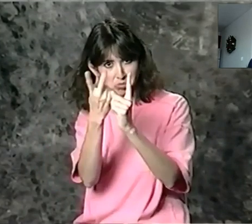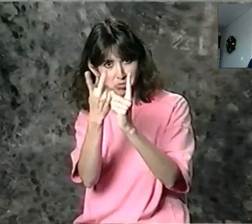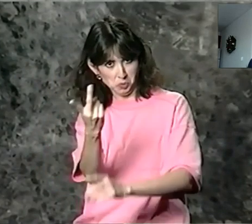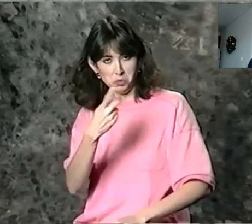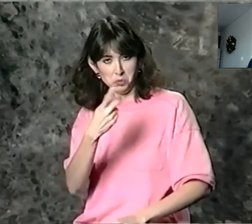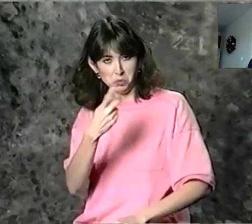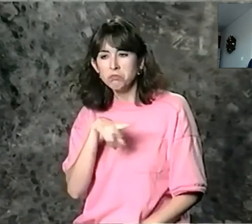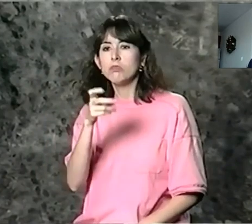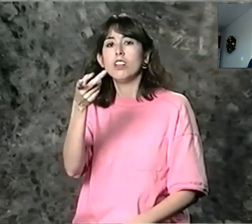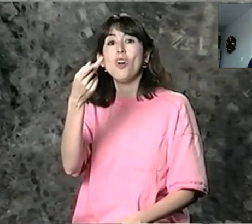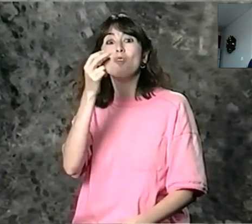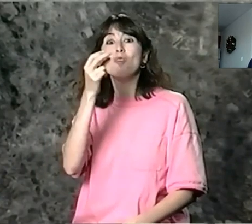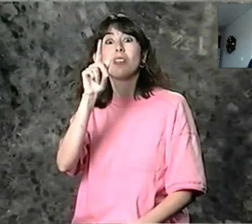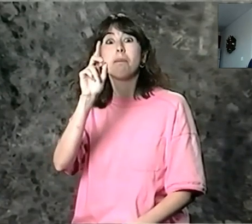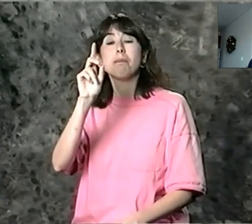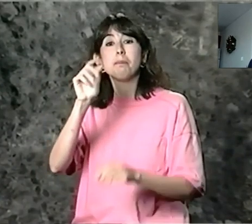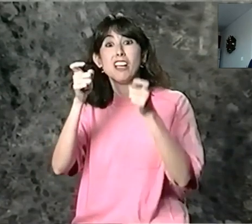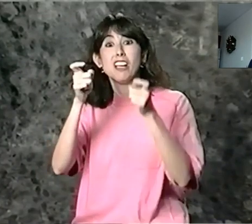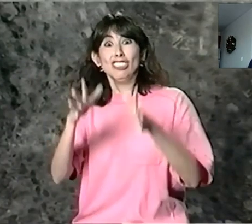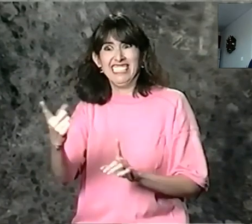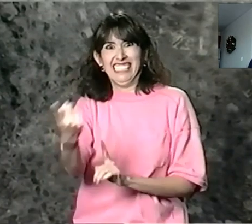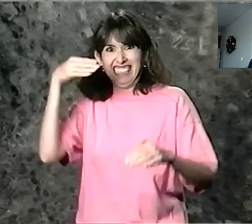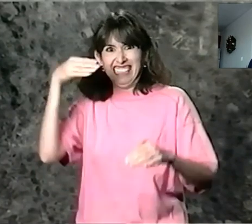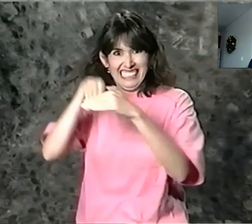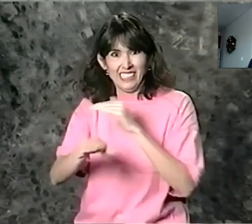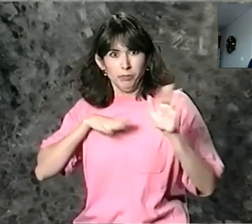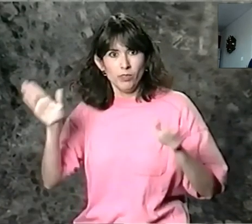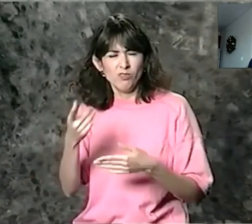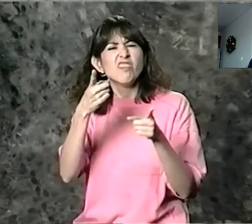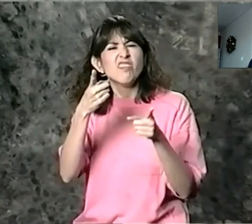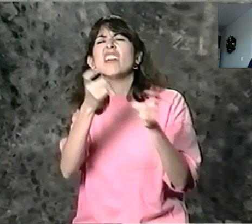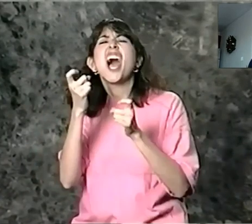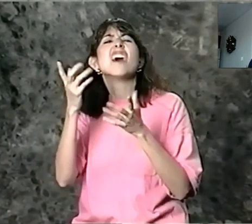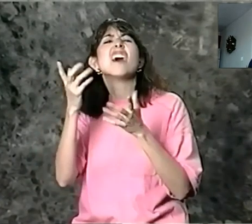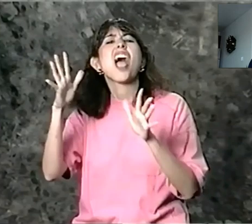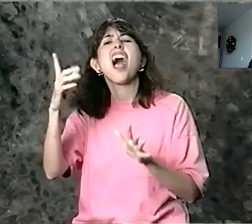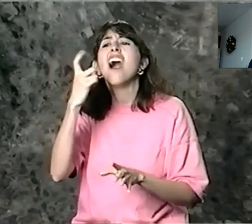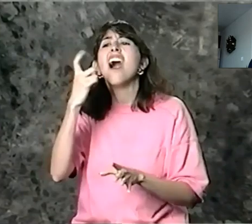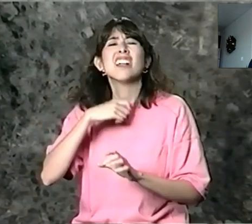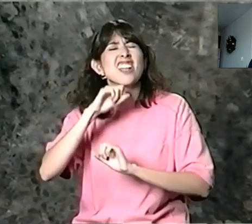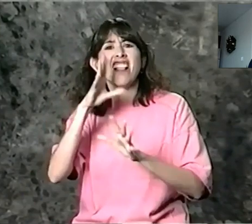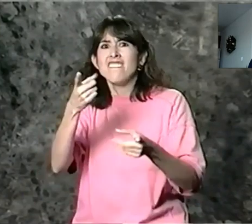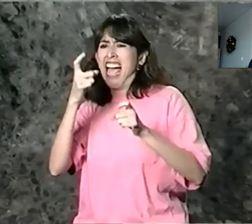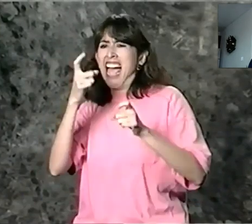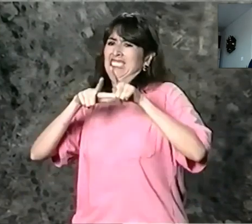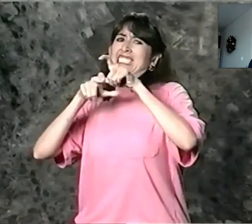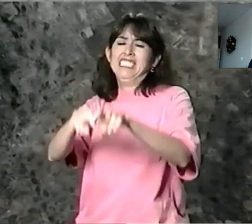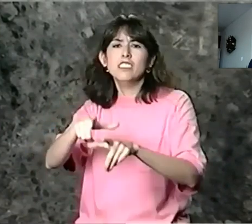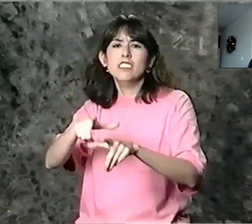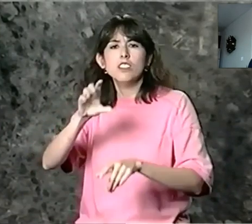And I see the hotel manager standing next to him. And he quickly comes into my room.